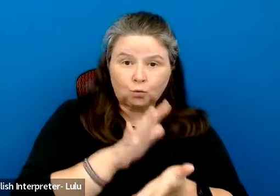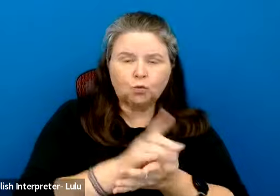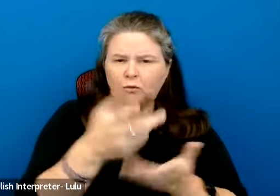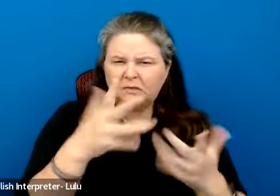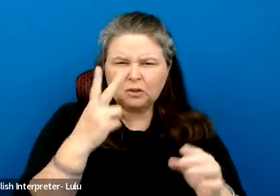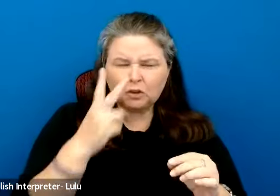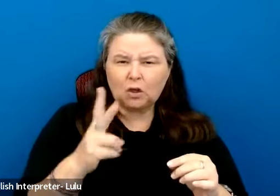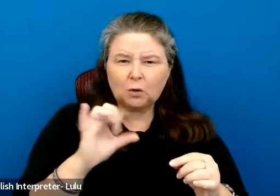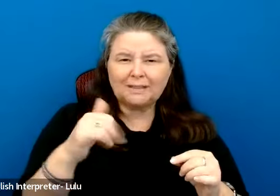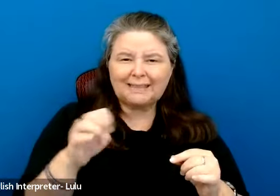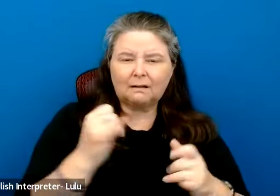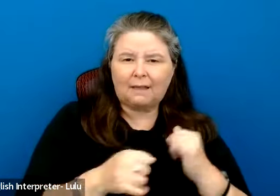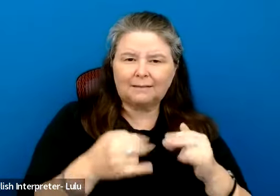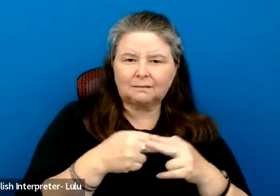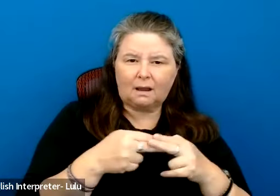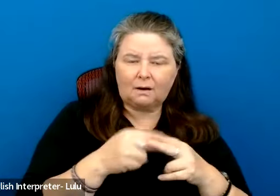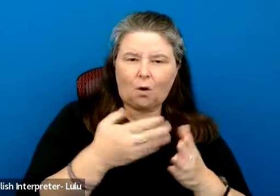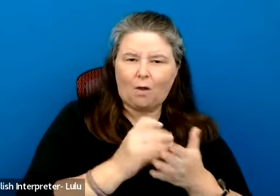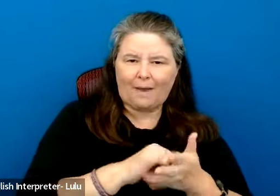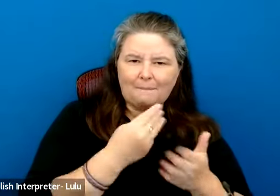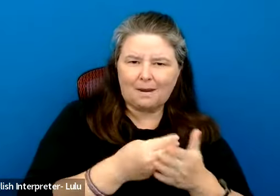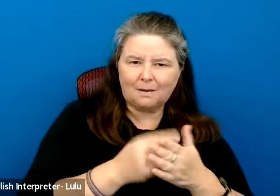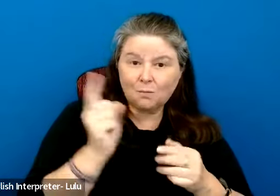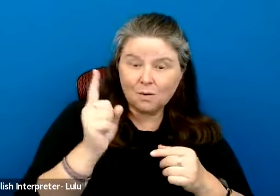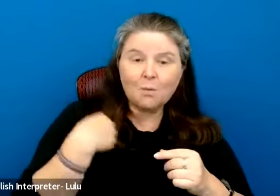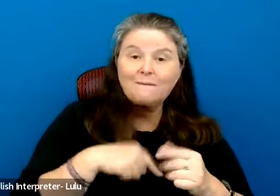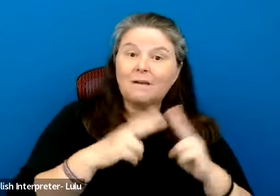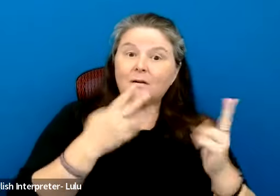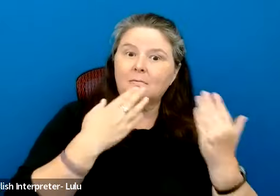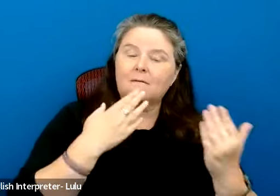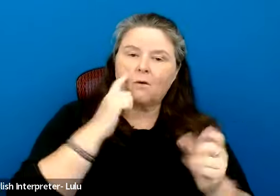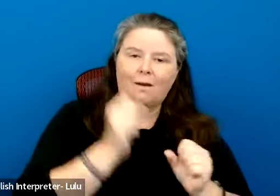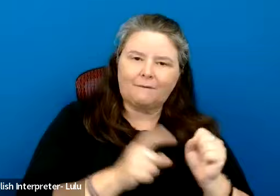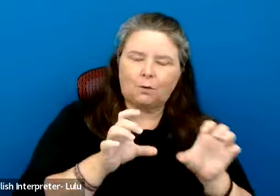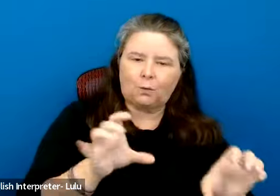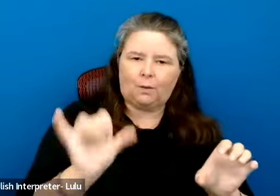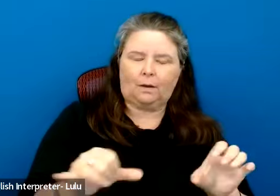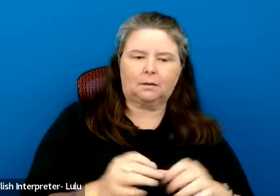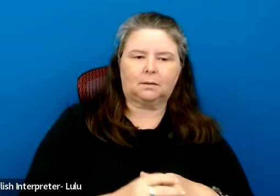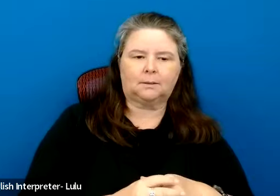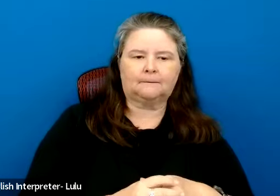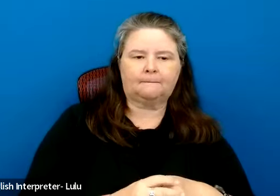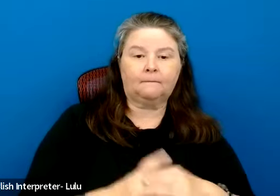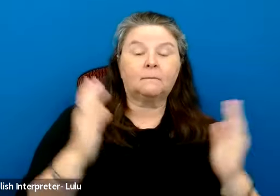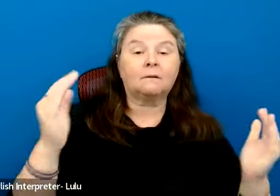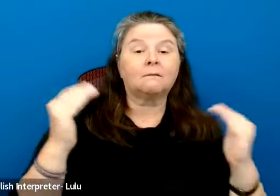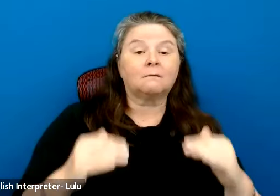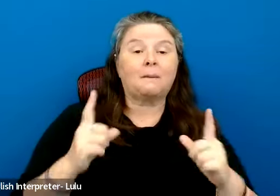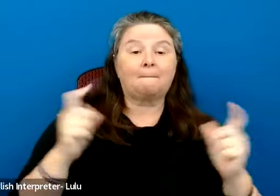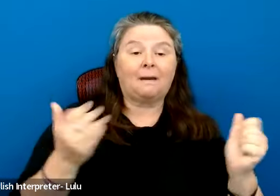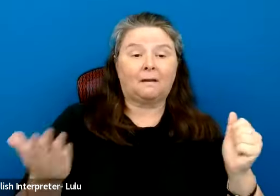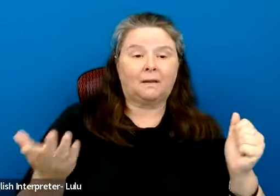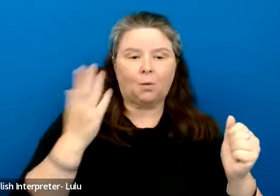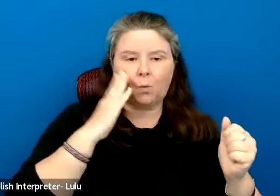on Christine's last slide, where all that money goes. So we are very thankful for everyone who did that. The next big thing that's kind of